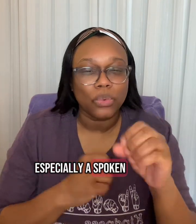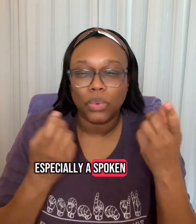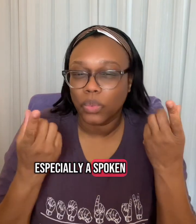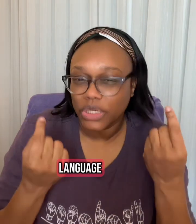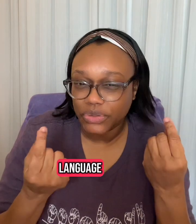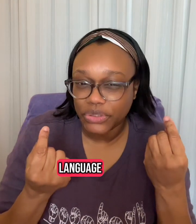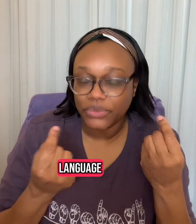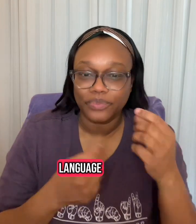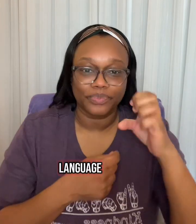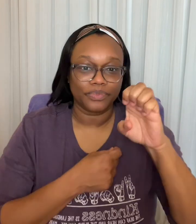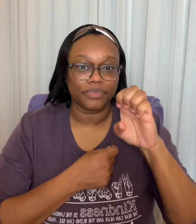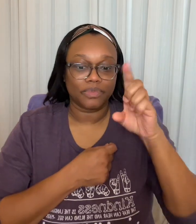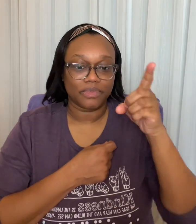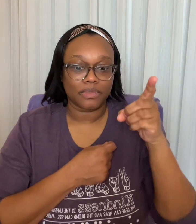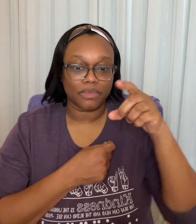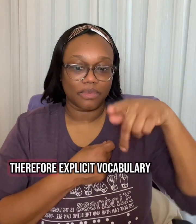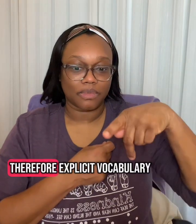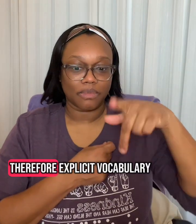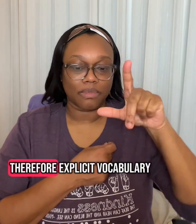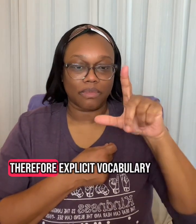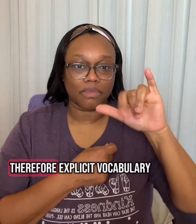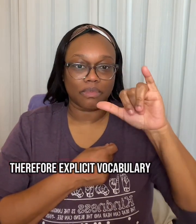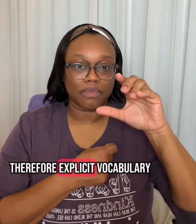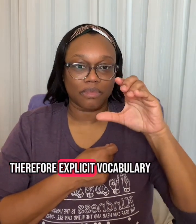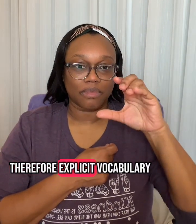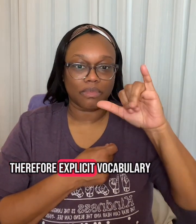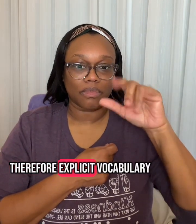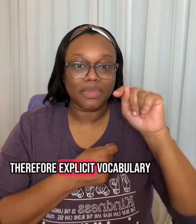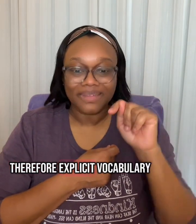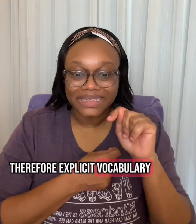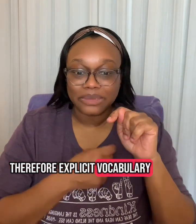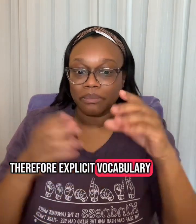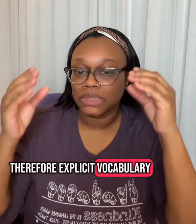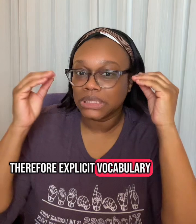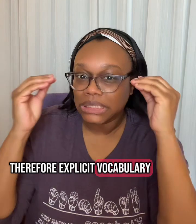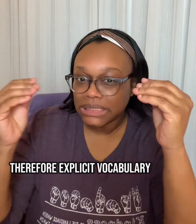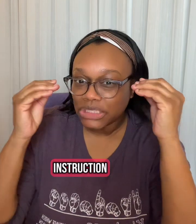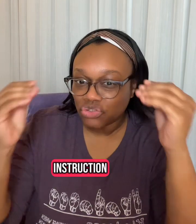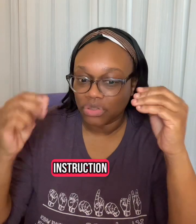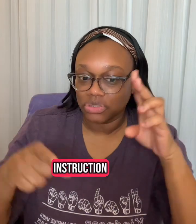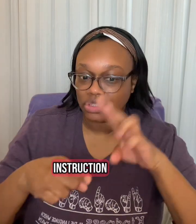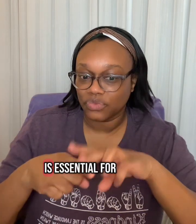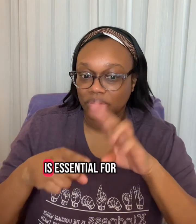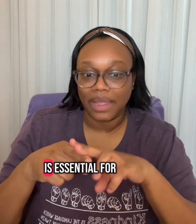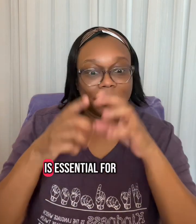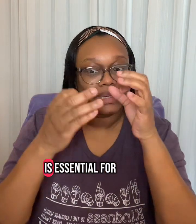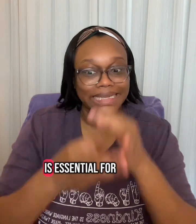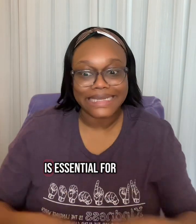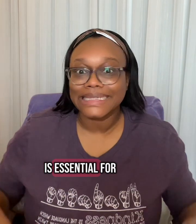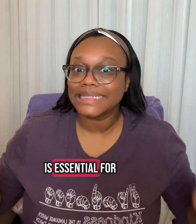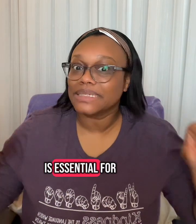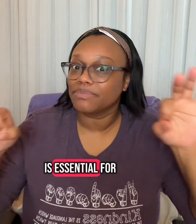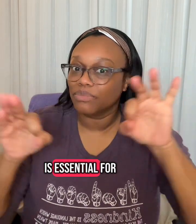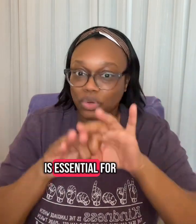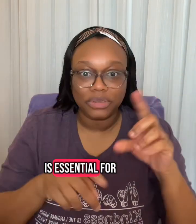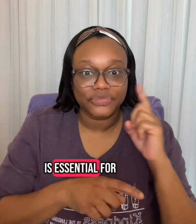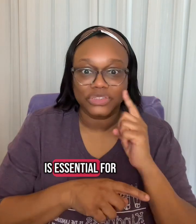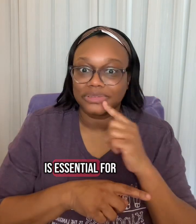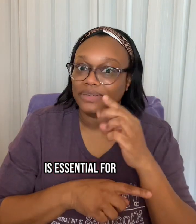spoken language. Therefore, explicit vocabulary instruction is essential for